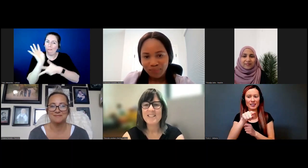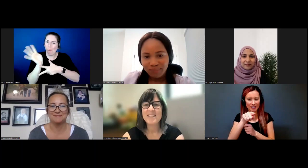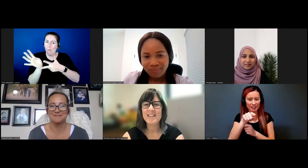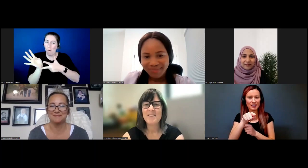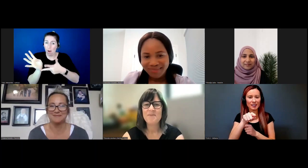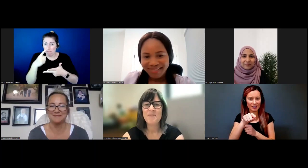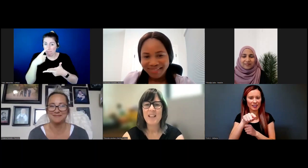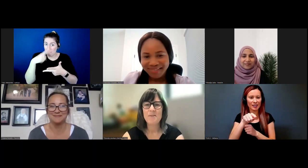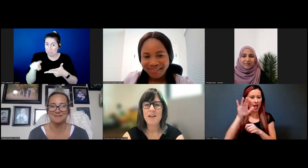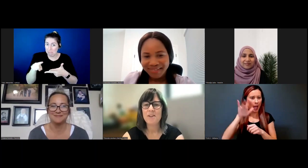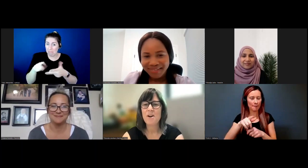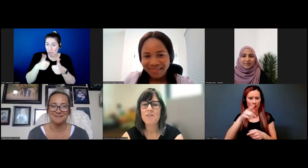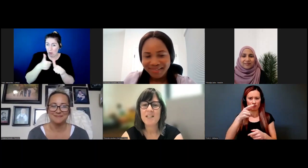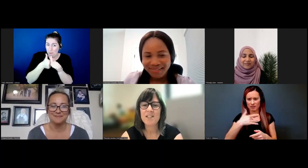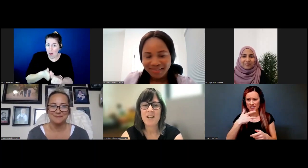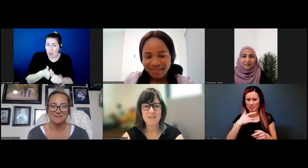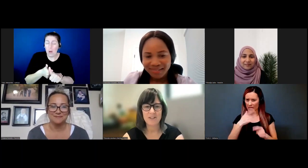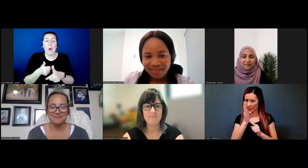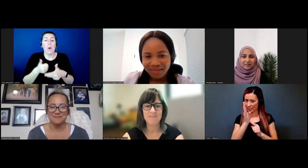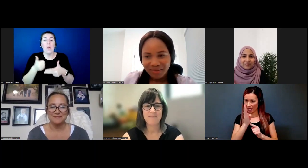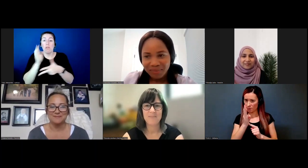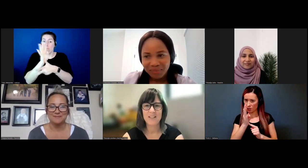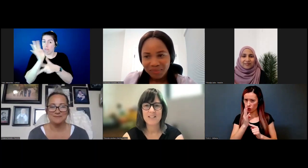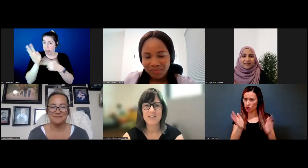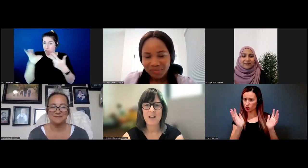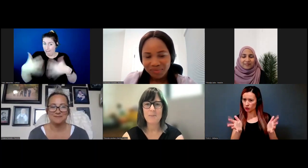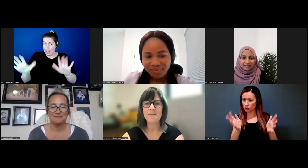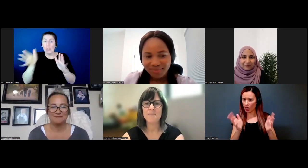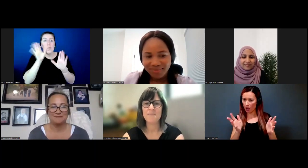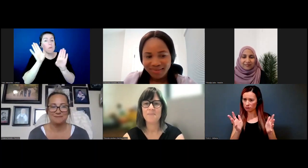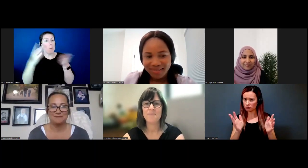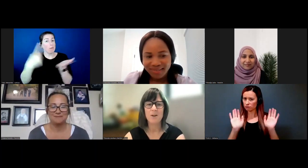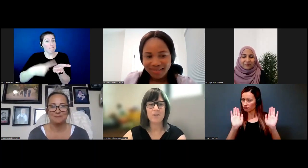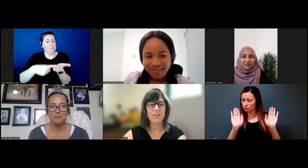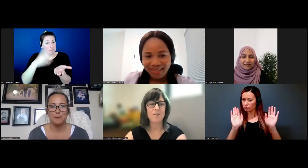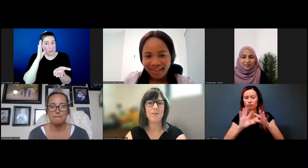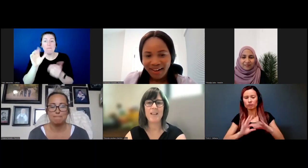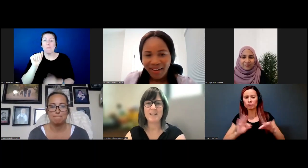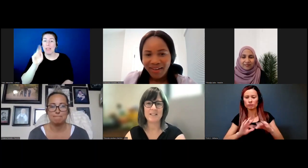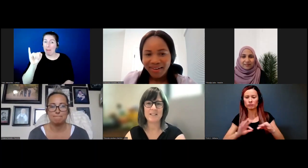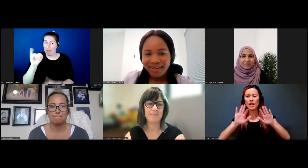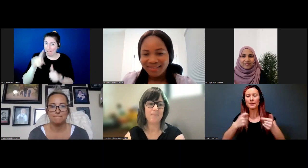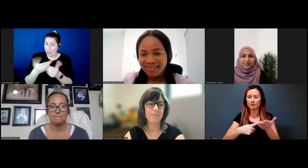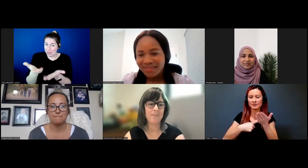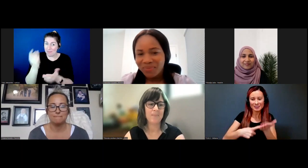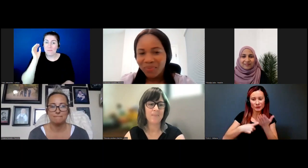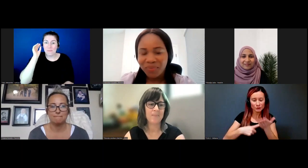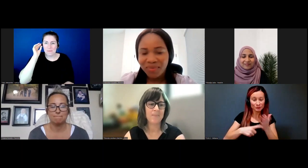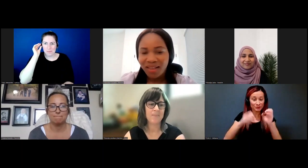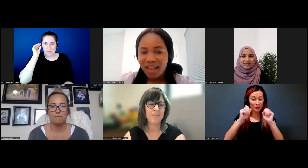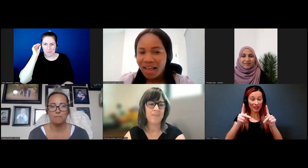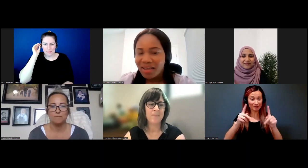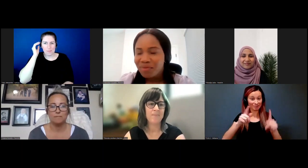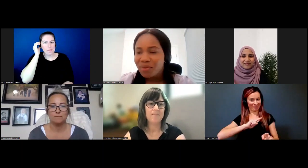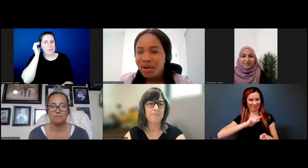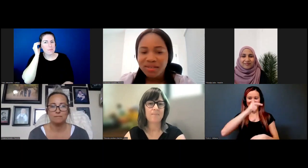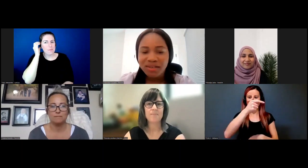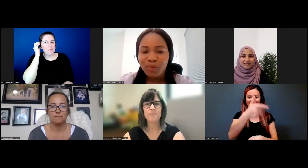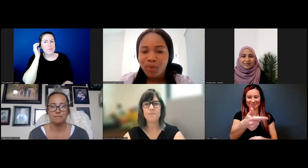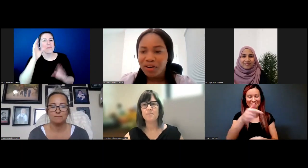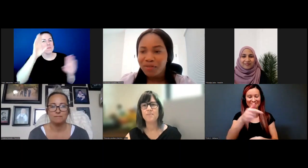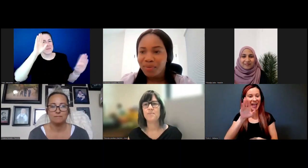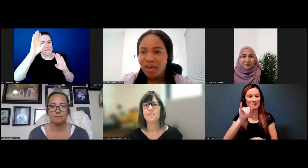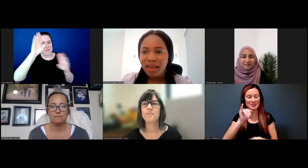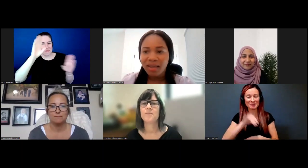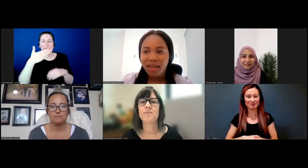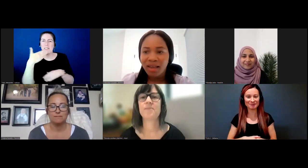amazing. And then we'll have a conversation after. So Abby, over to you. Thanks. Hi, everyone.